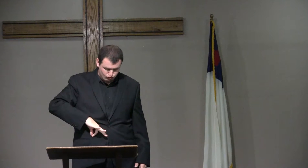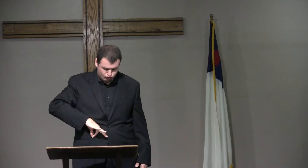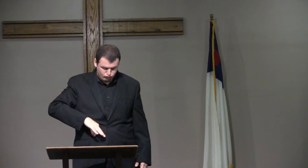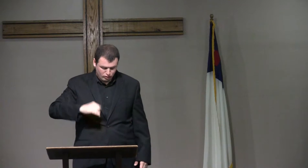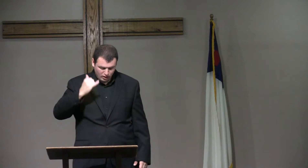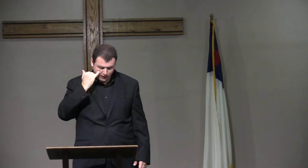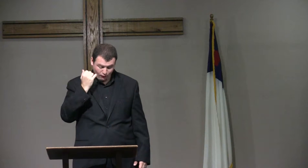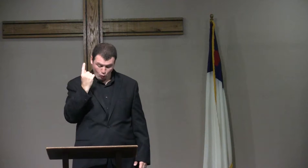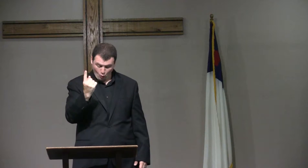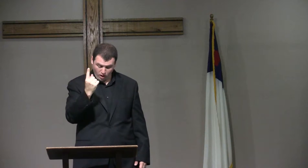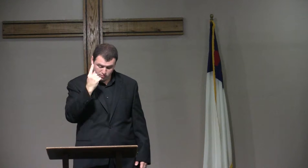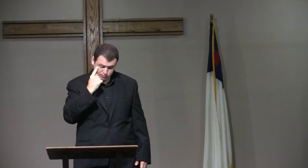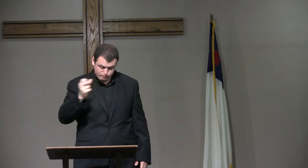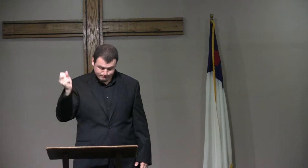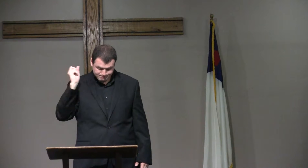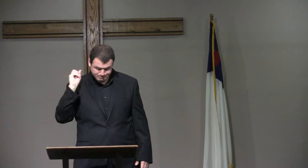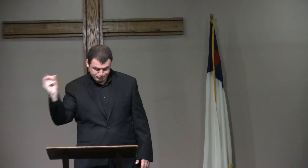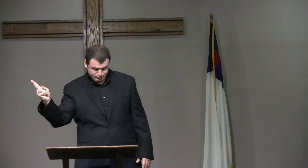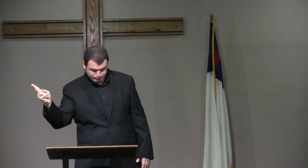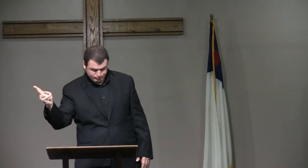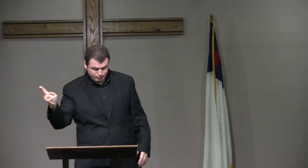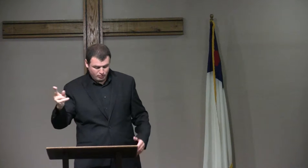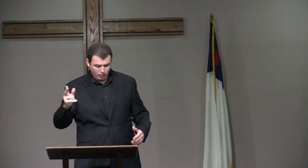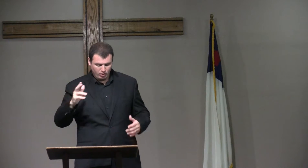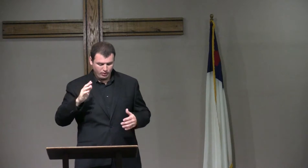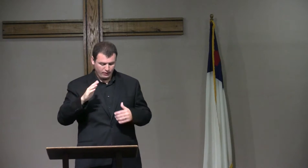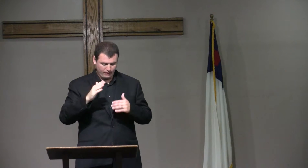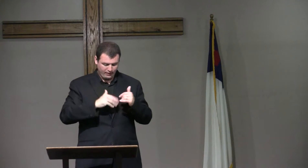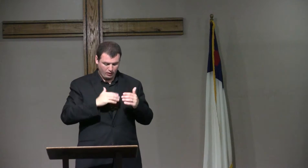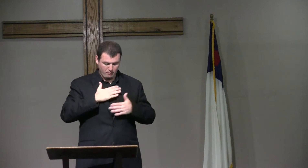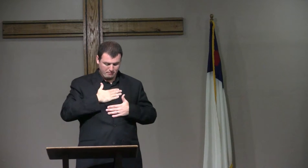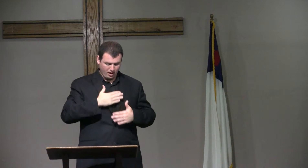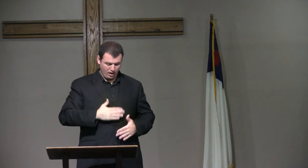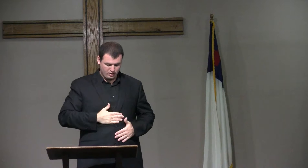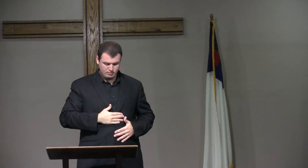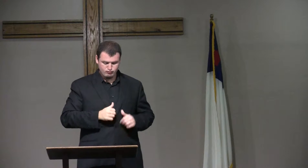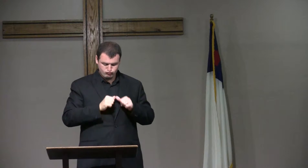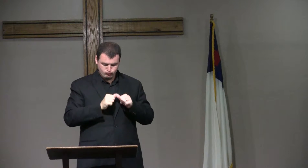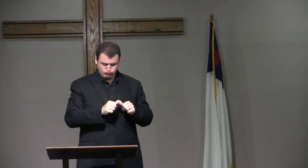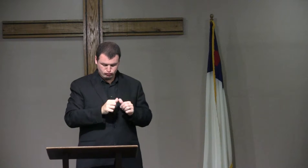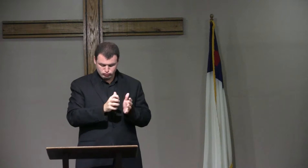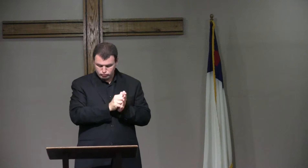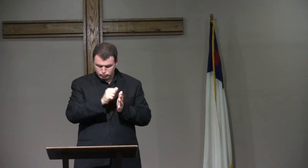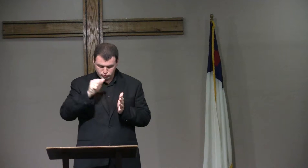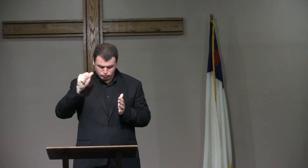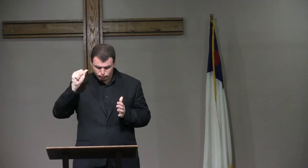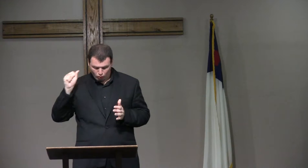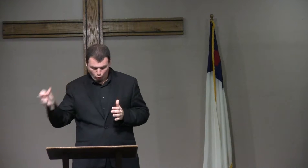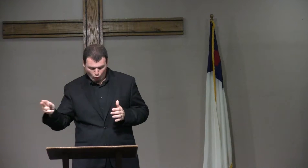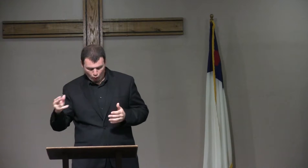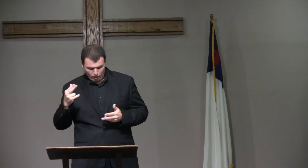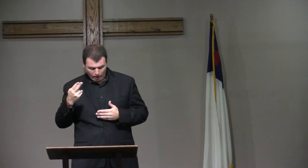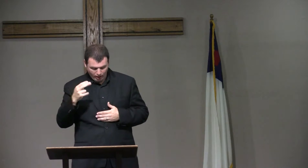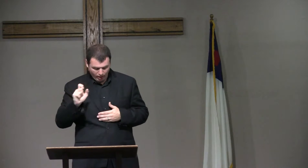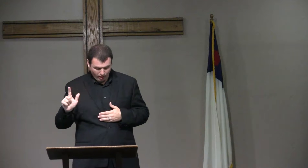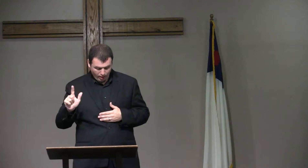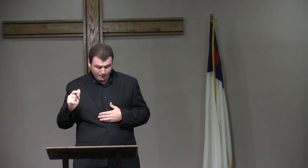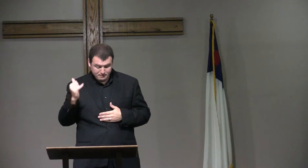it is profitable for thee that one of thy members should perish, and not that thy whole body should